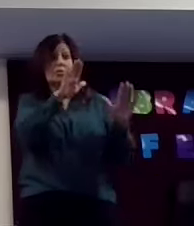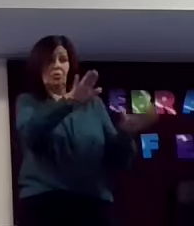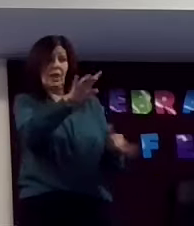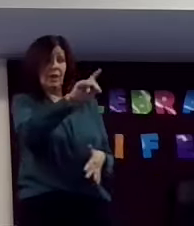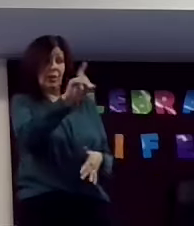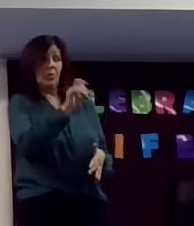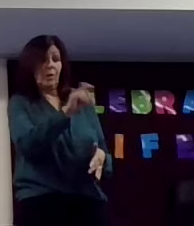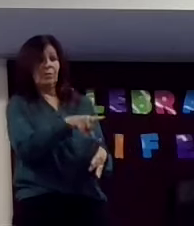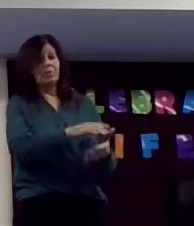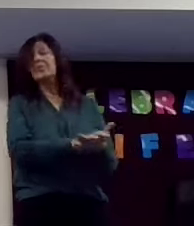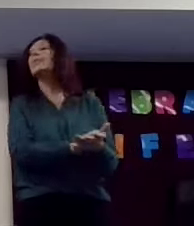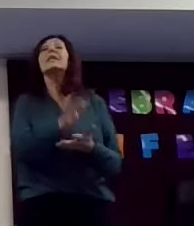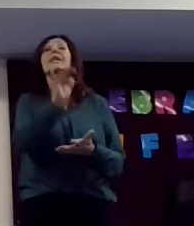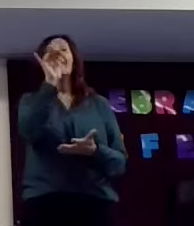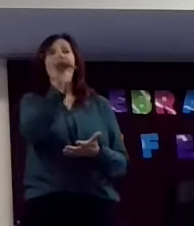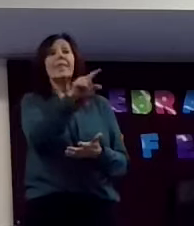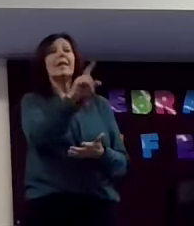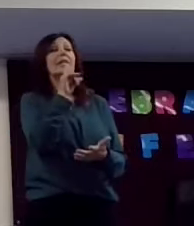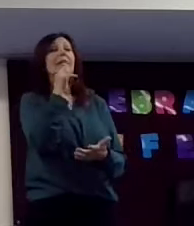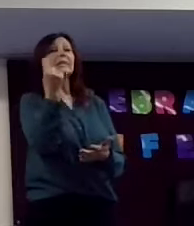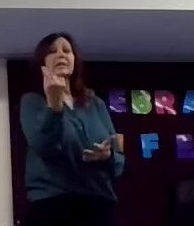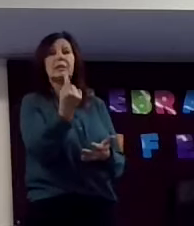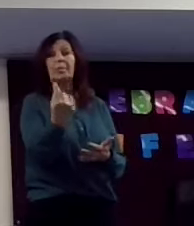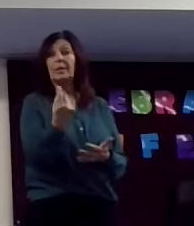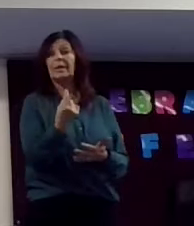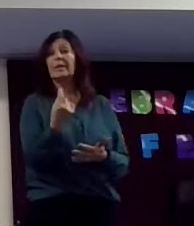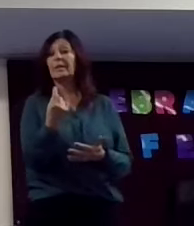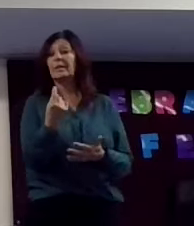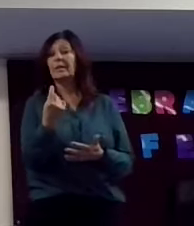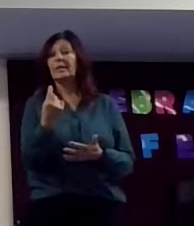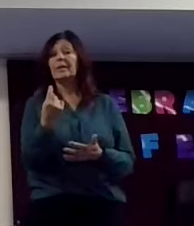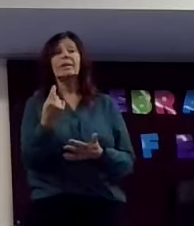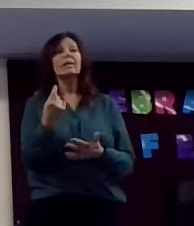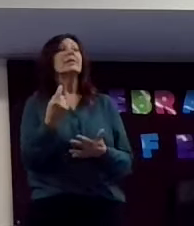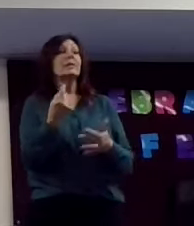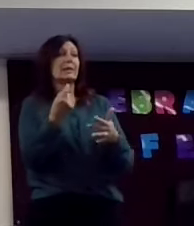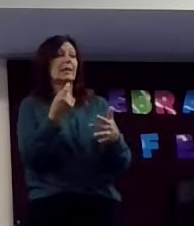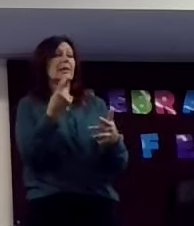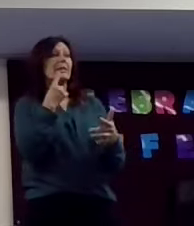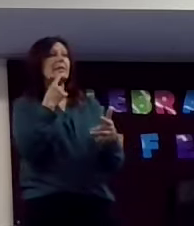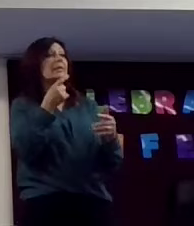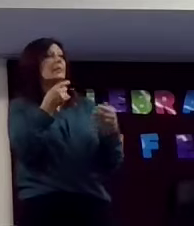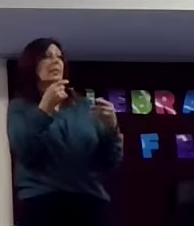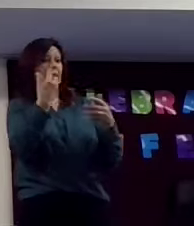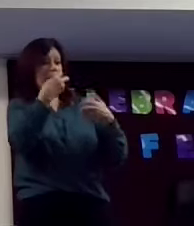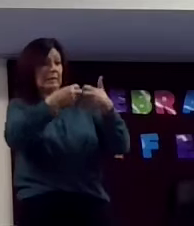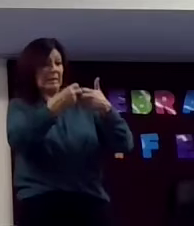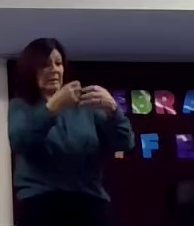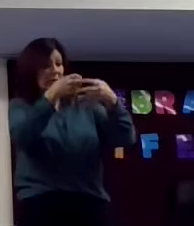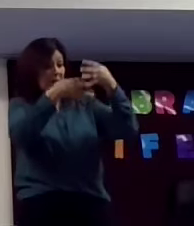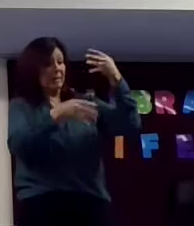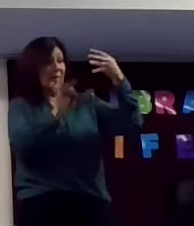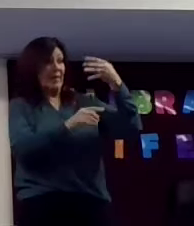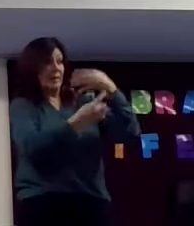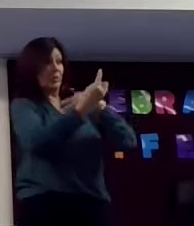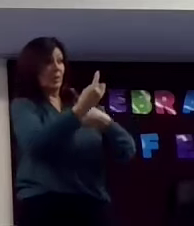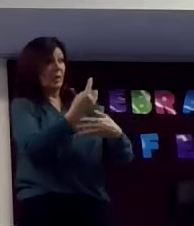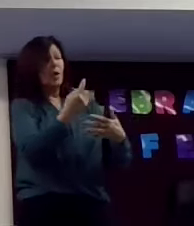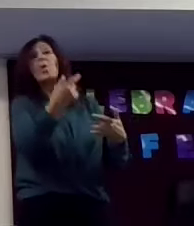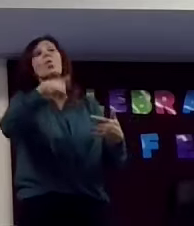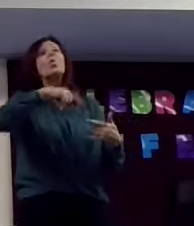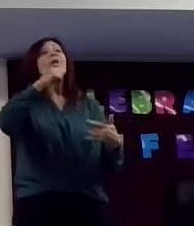great question. And I think that's something that is under a lot of the difficulties that people in underserved populations have, which